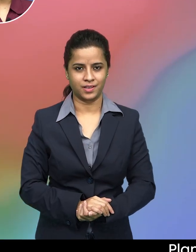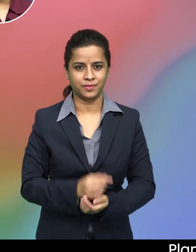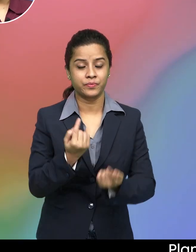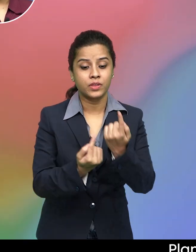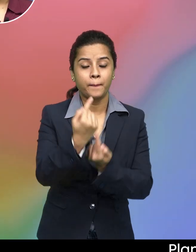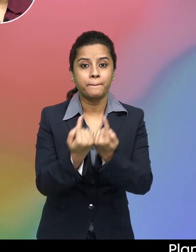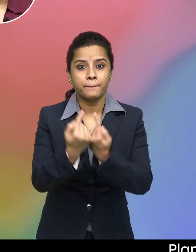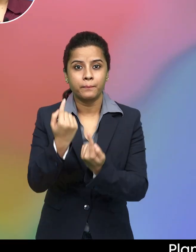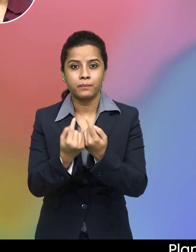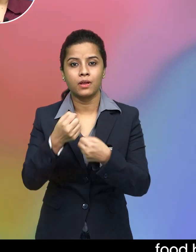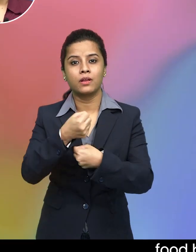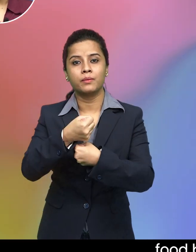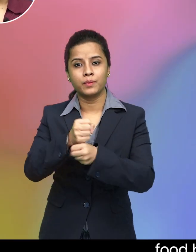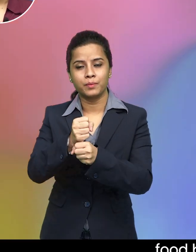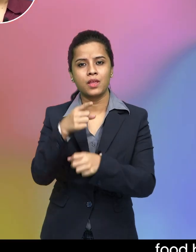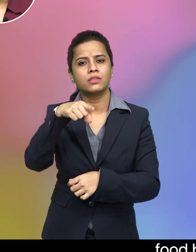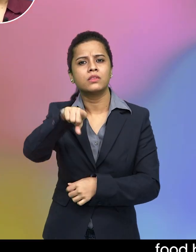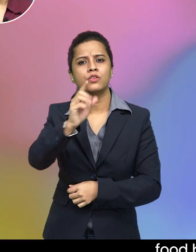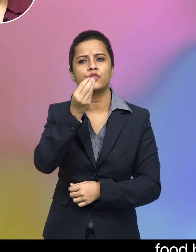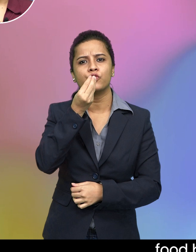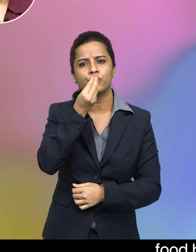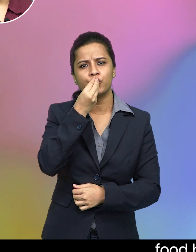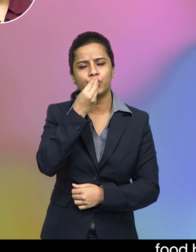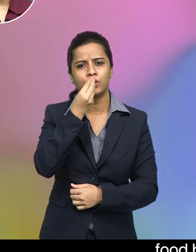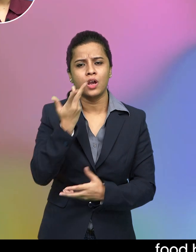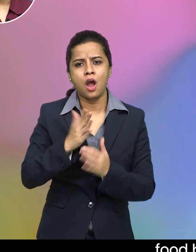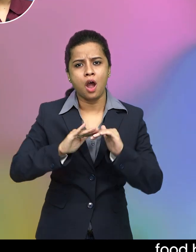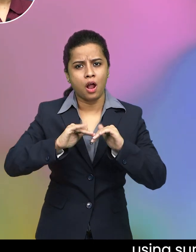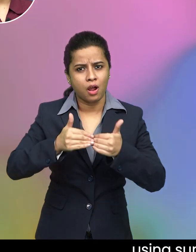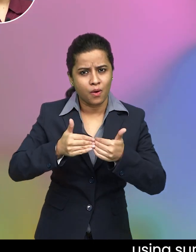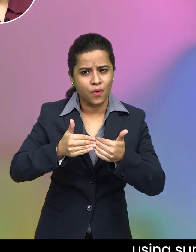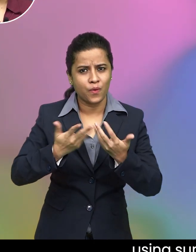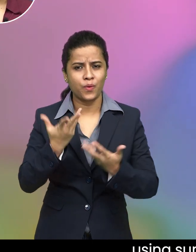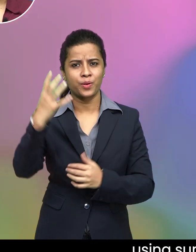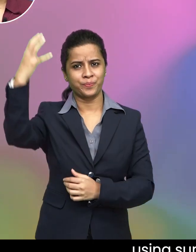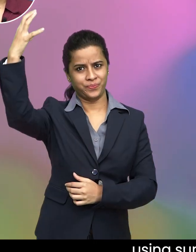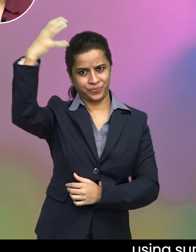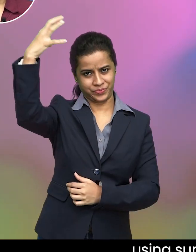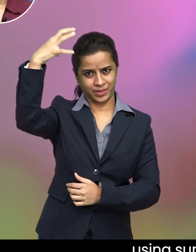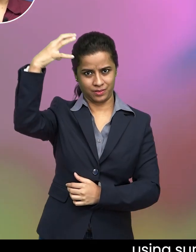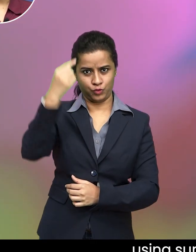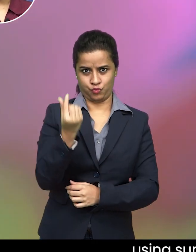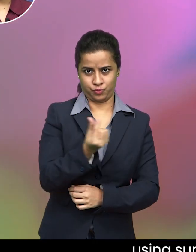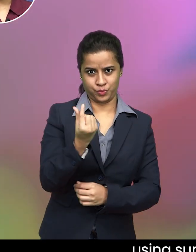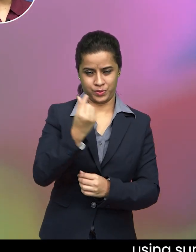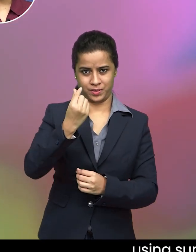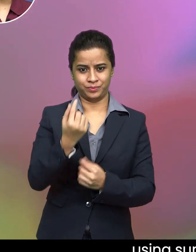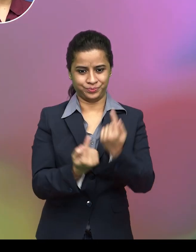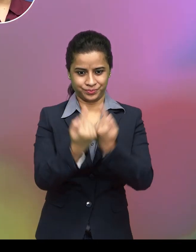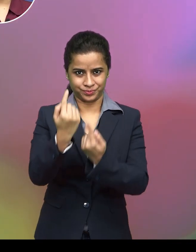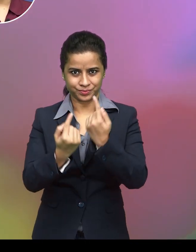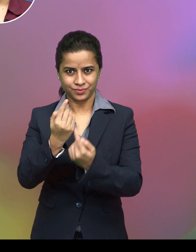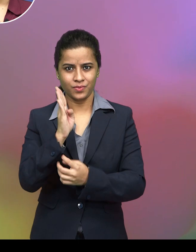Plants prepare their food by photosynthesis using sunlight, carbon